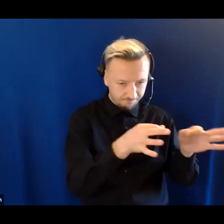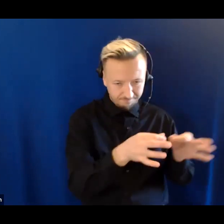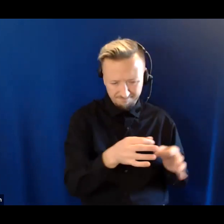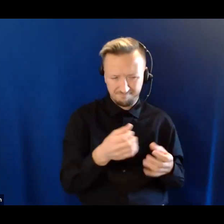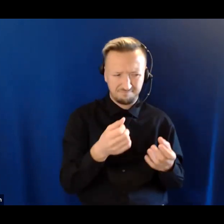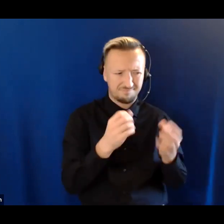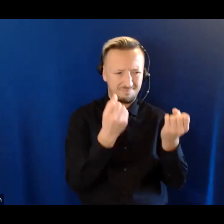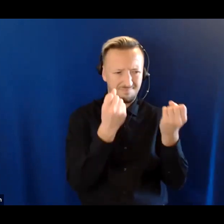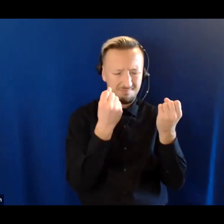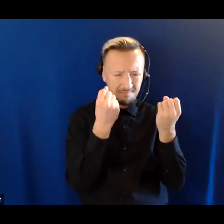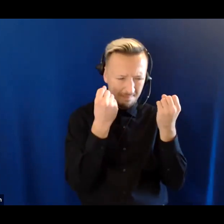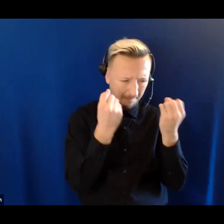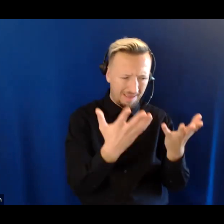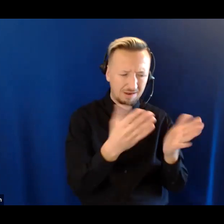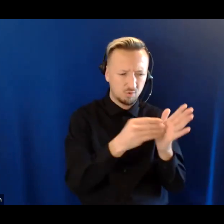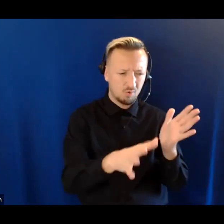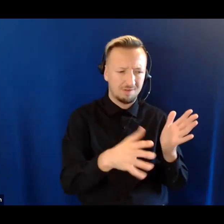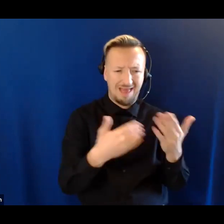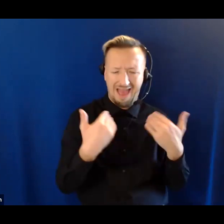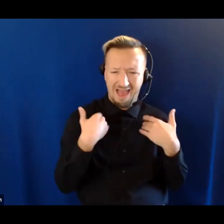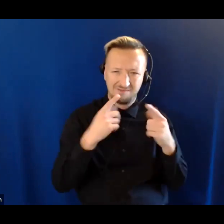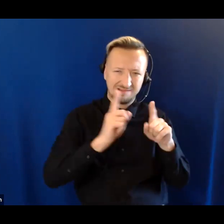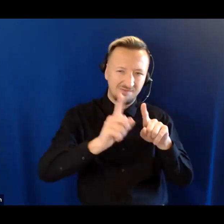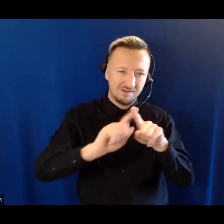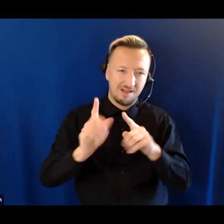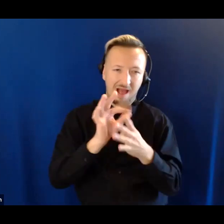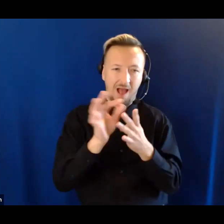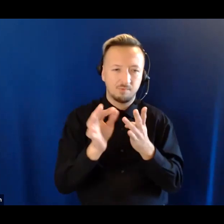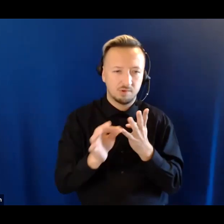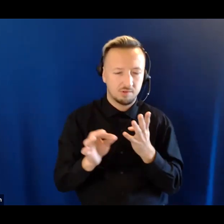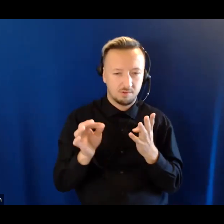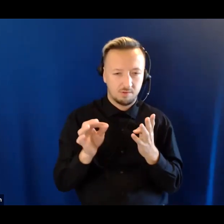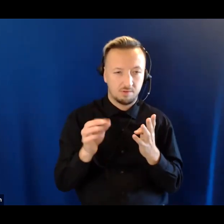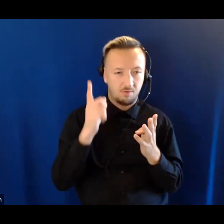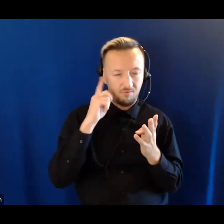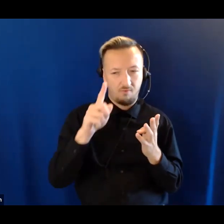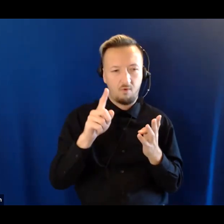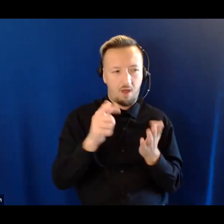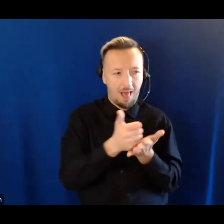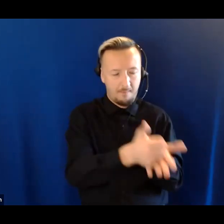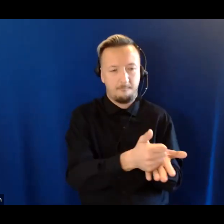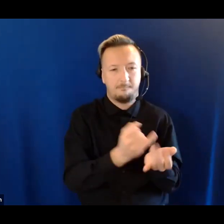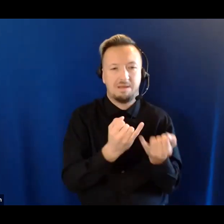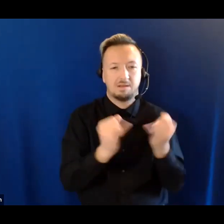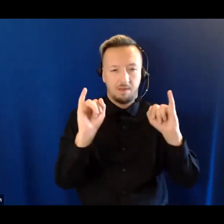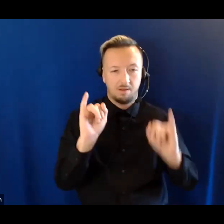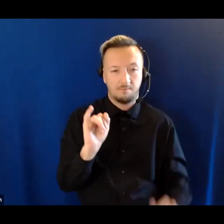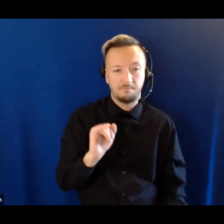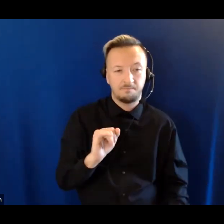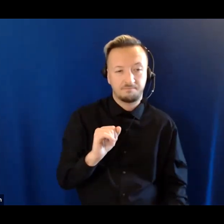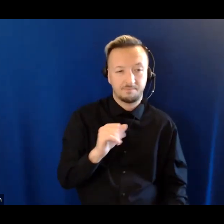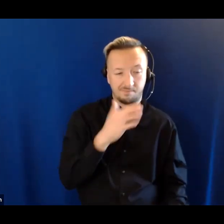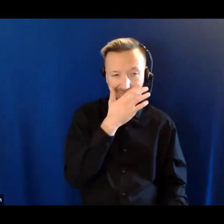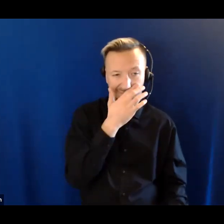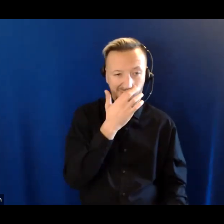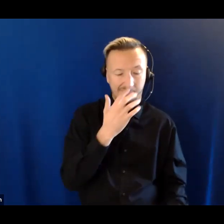for students to be independent. But if we don't, help others